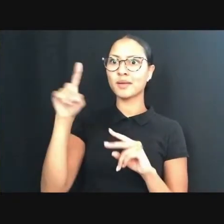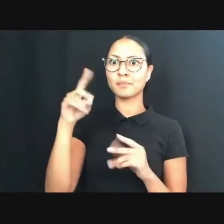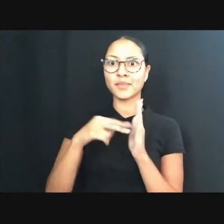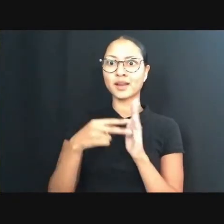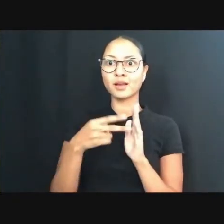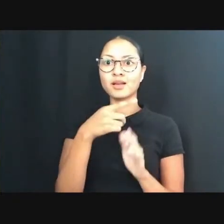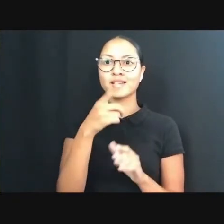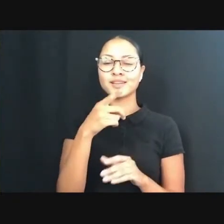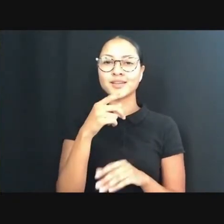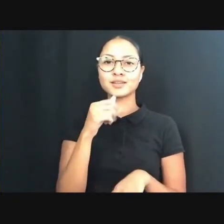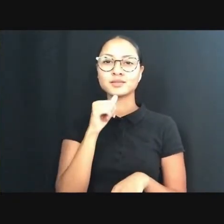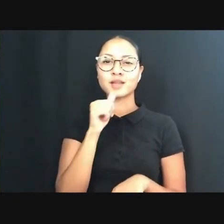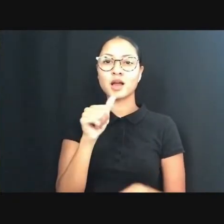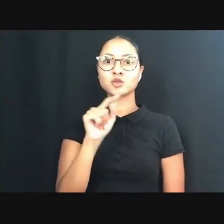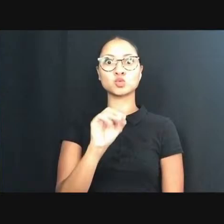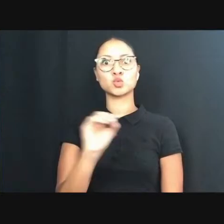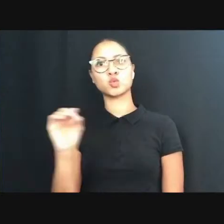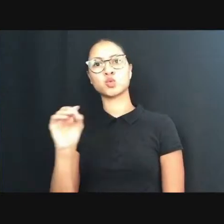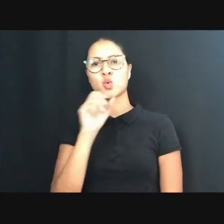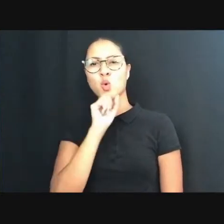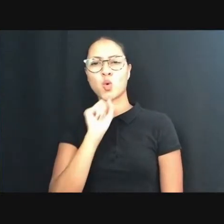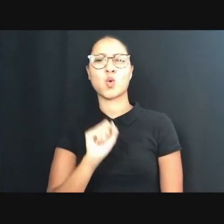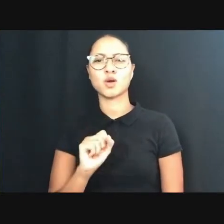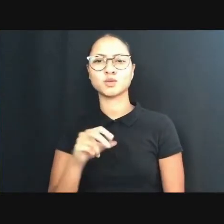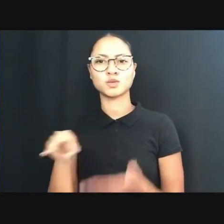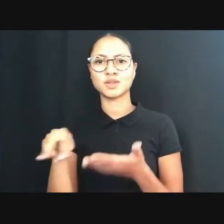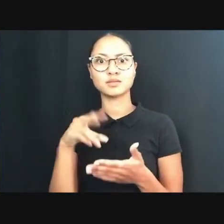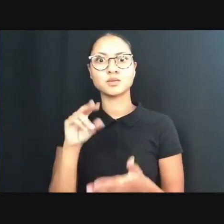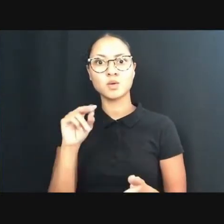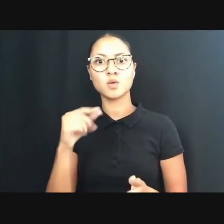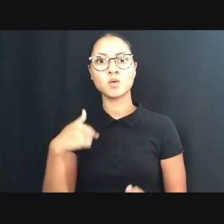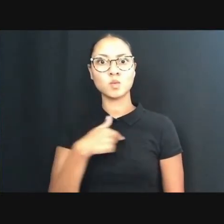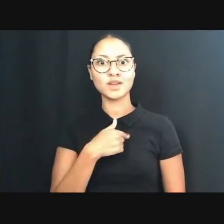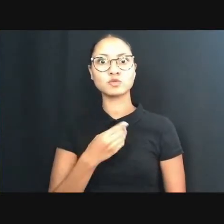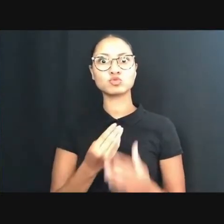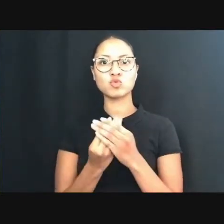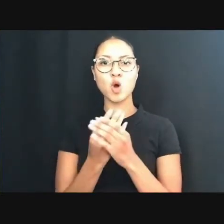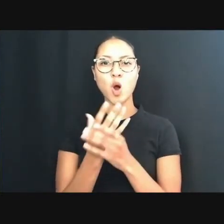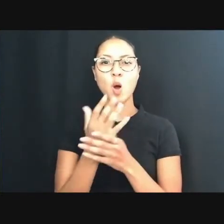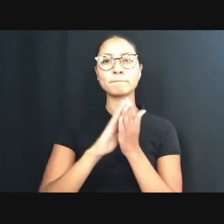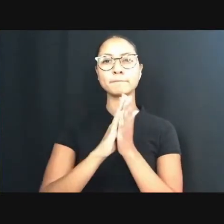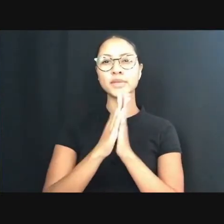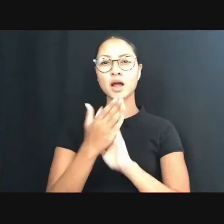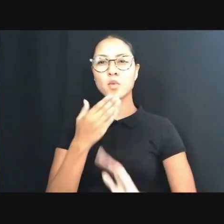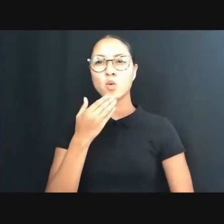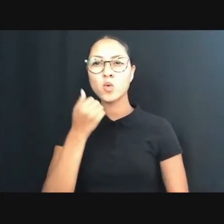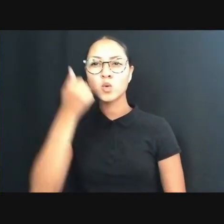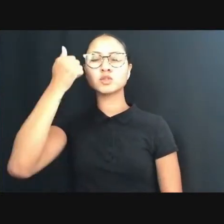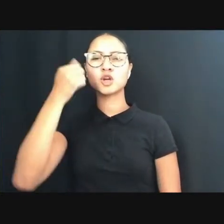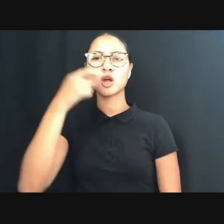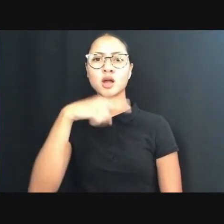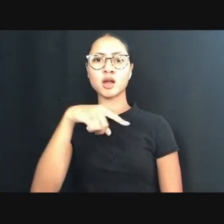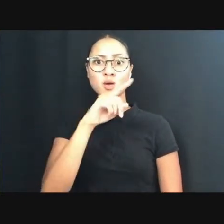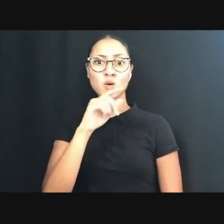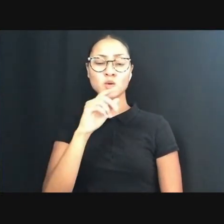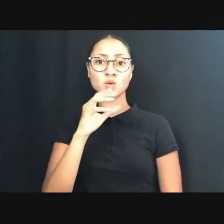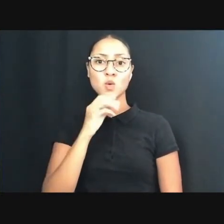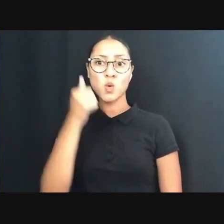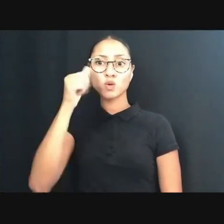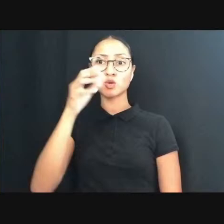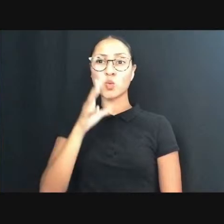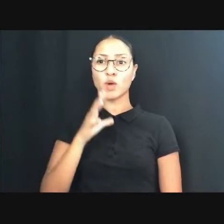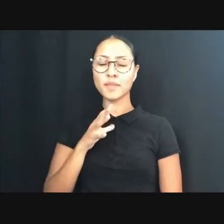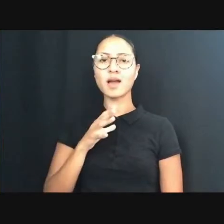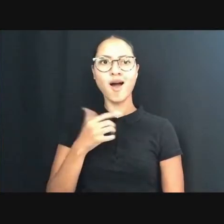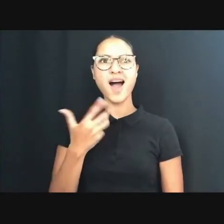that's not how we're taught. That's not how we're raised in our dance families. It's like the aunties are the ones you're trying to be like. It's not the other